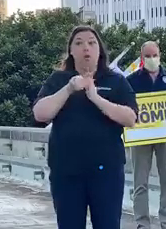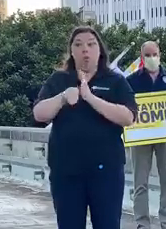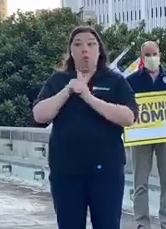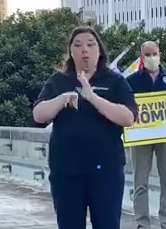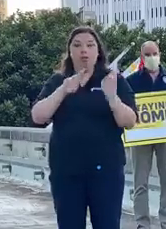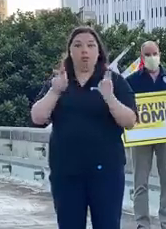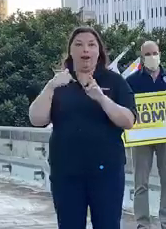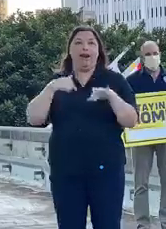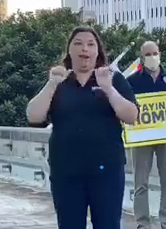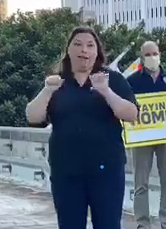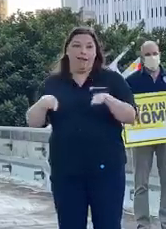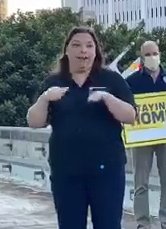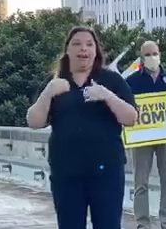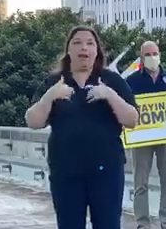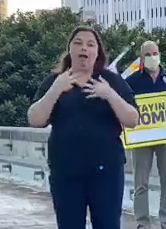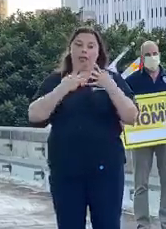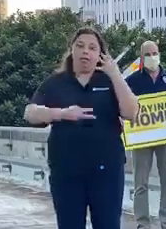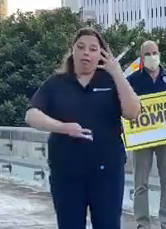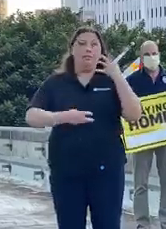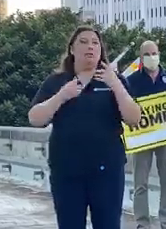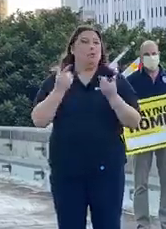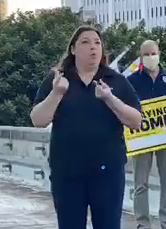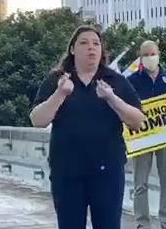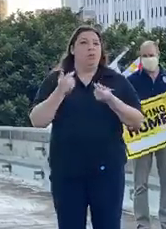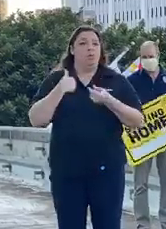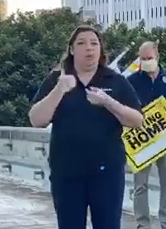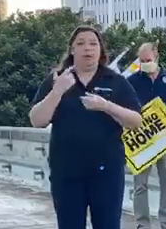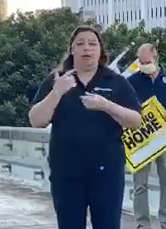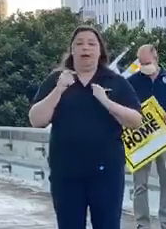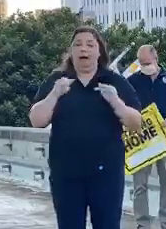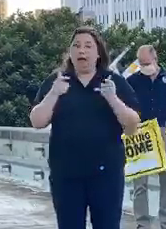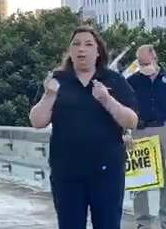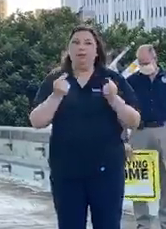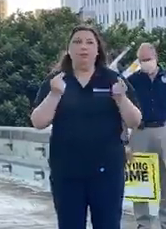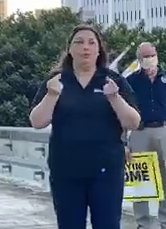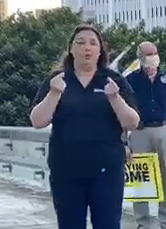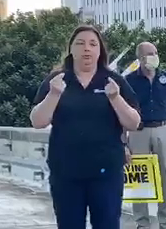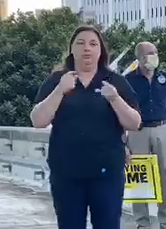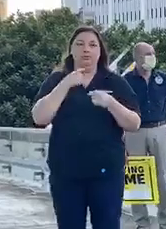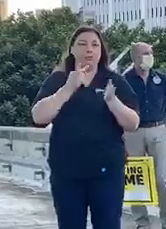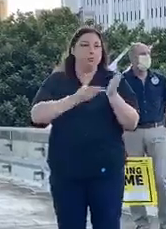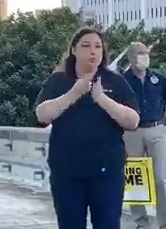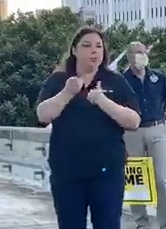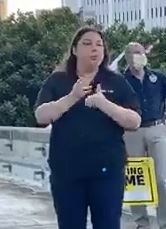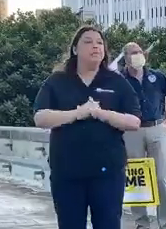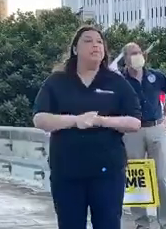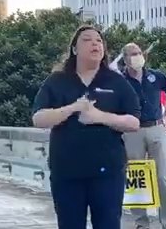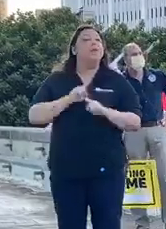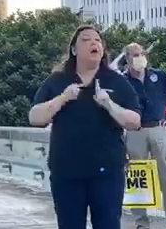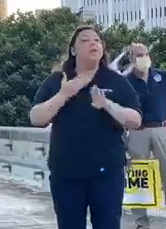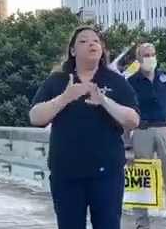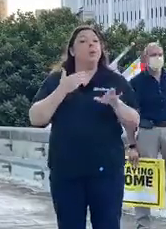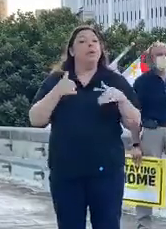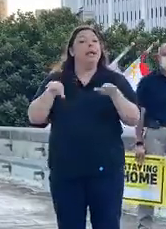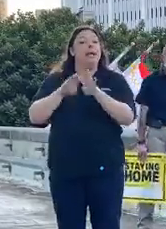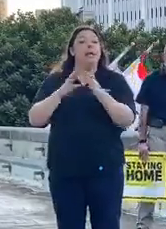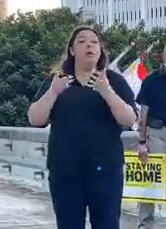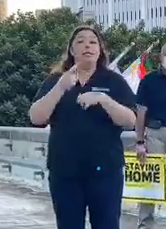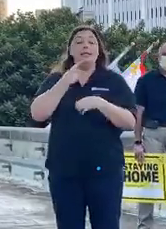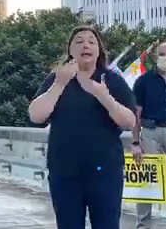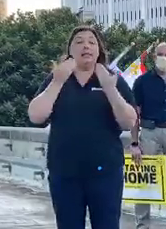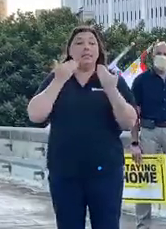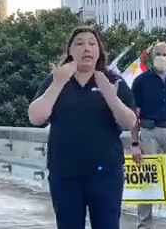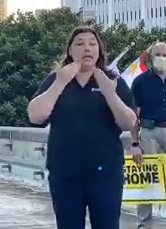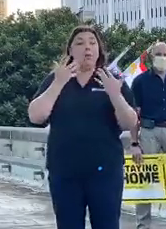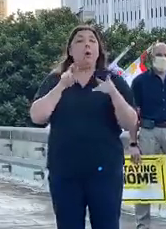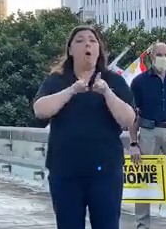can. And I have a whole list of what I can make that, fill that gap in. I tell you that the truth. But before we end, I do want to say